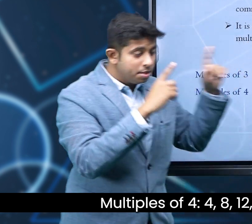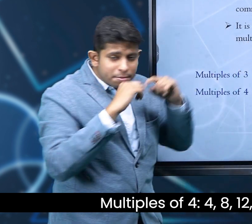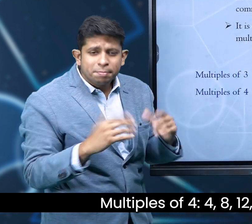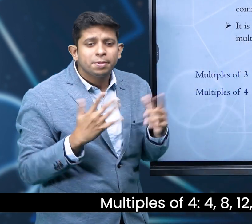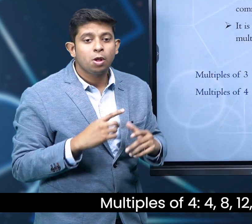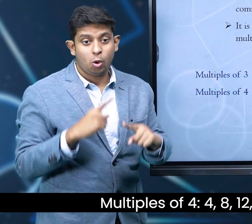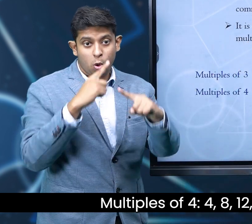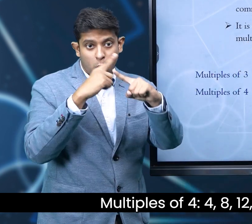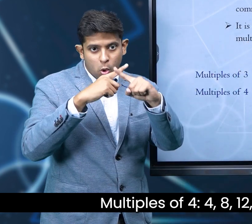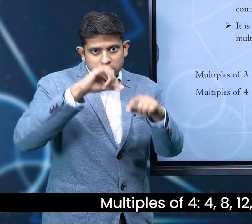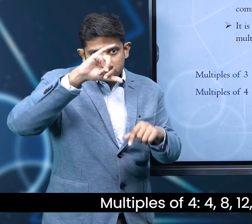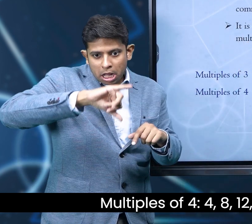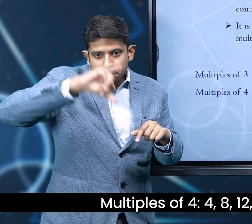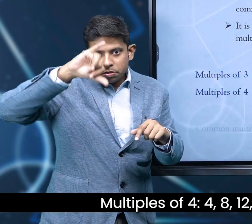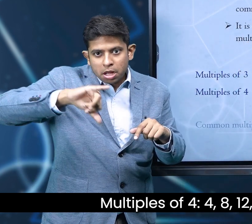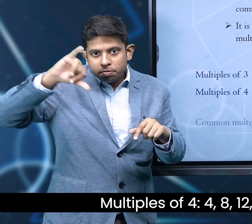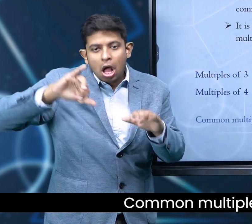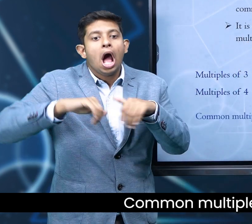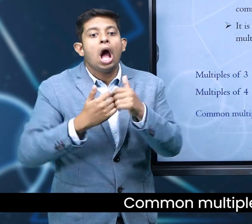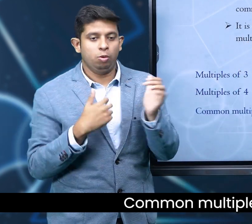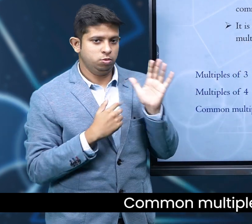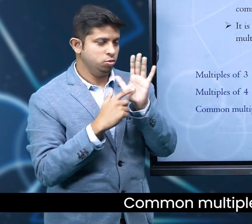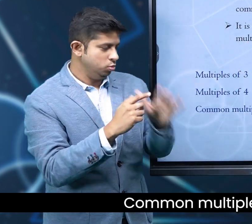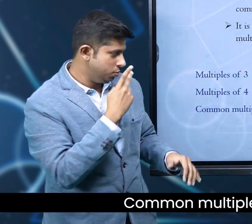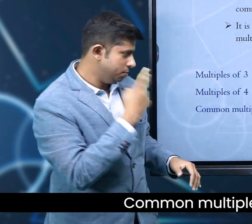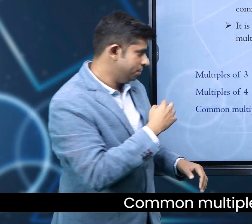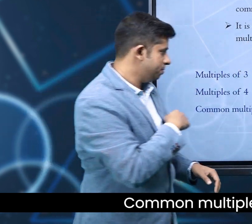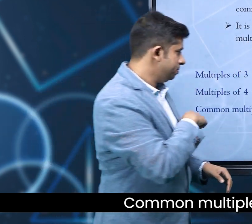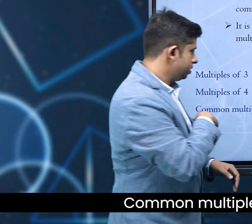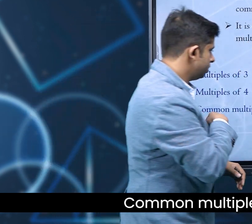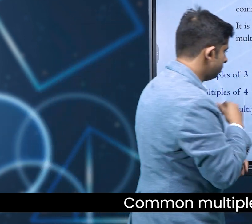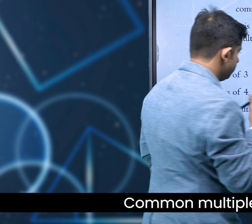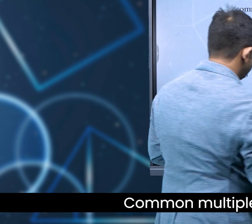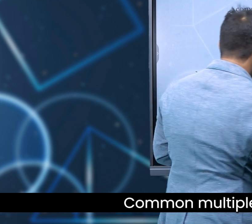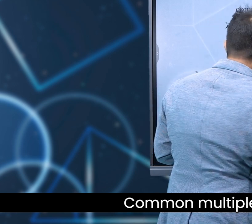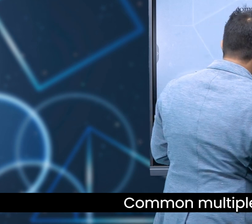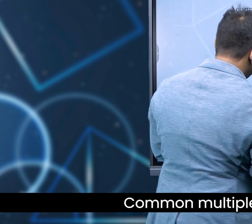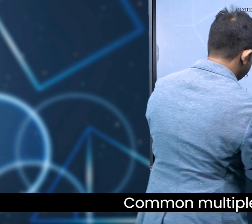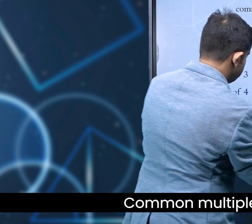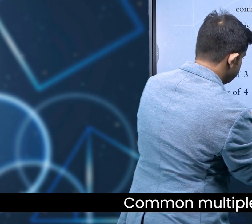and 44. Common multiples of 3 and 4 are